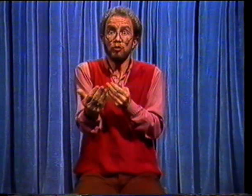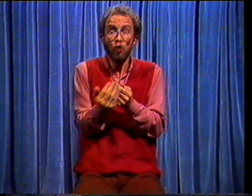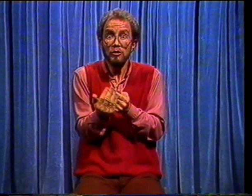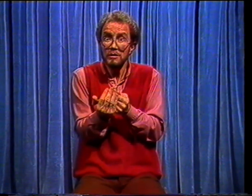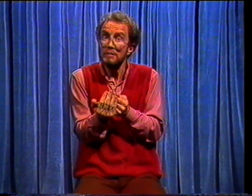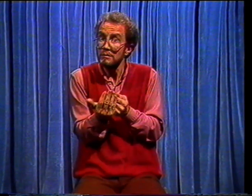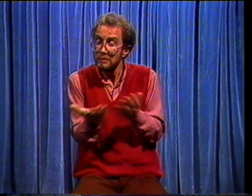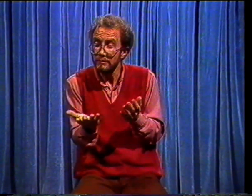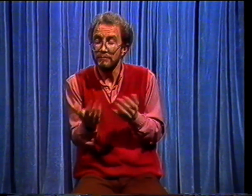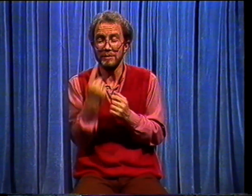extended. It might be shortened.